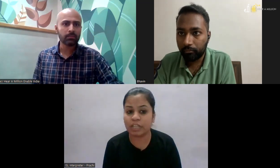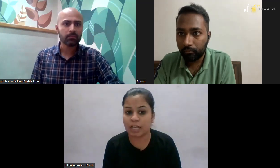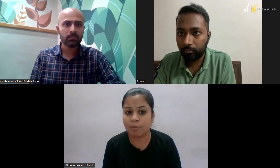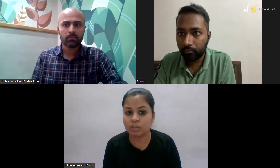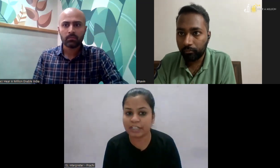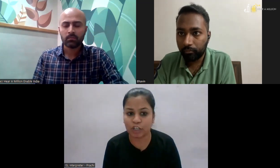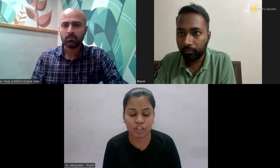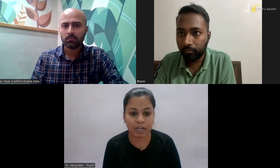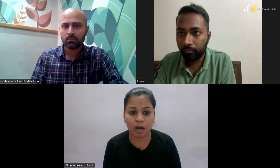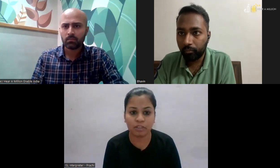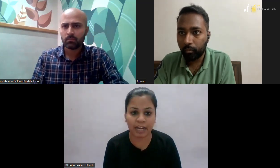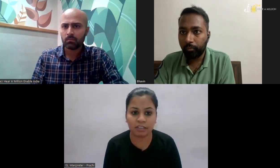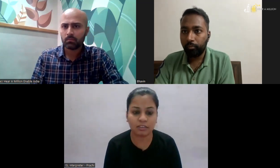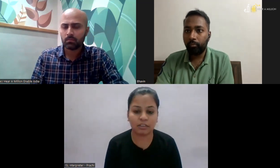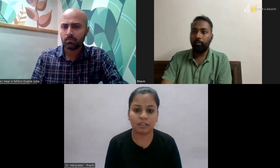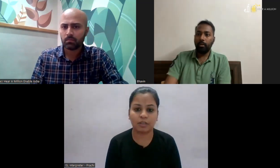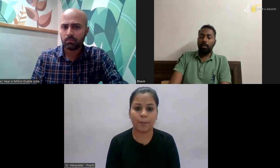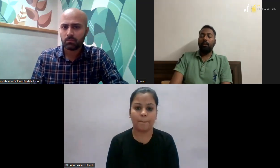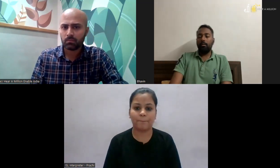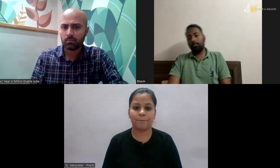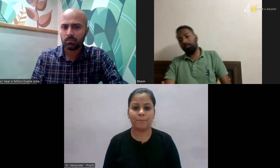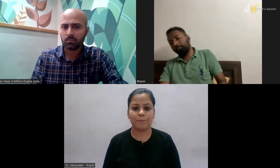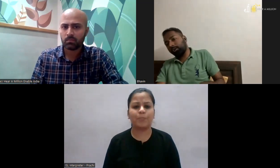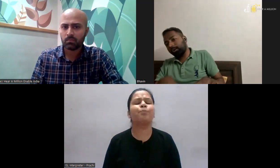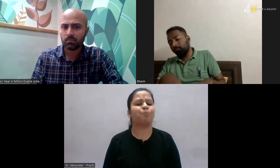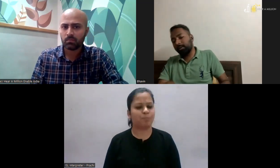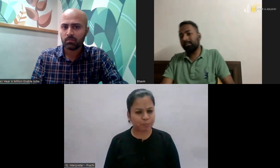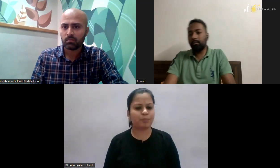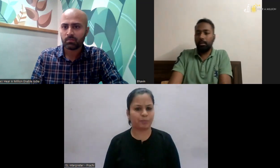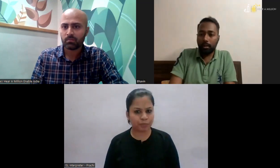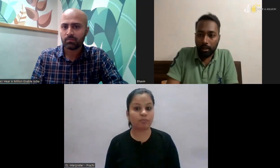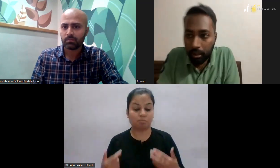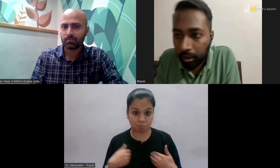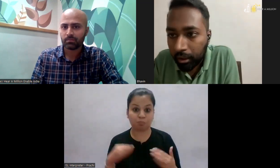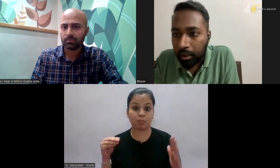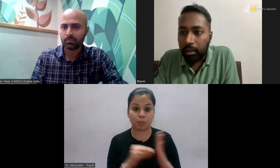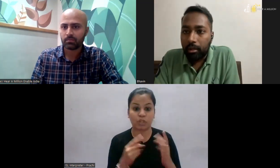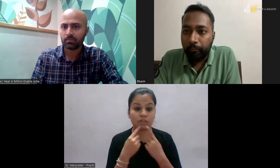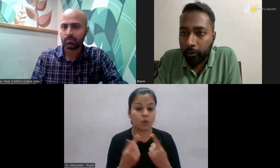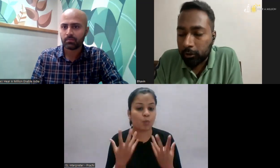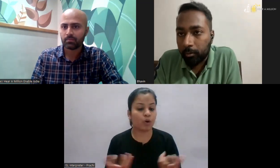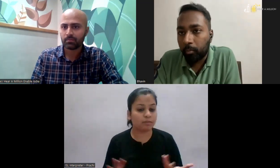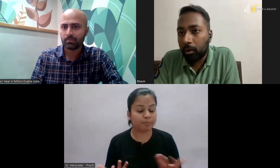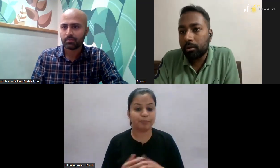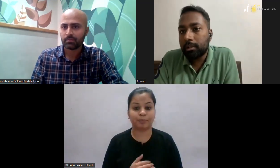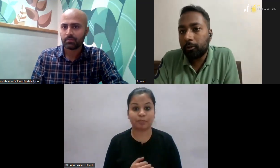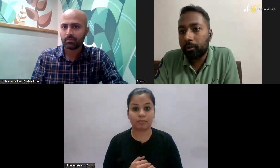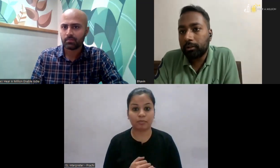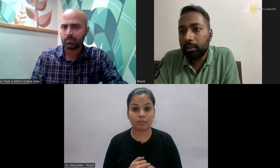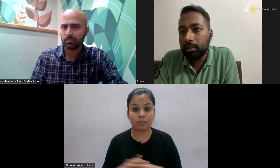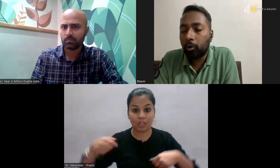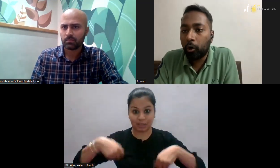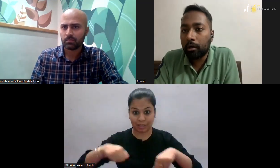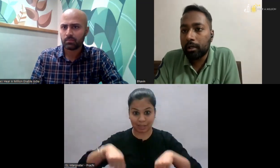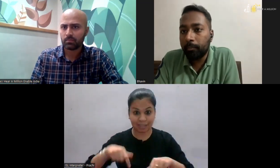What do you think about it? Can you share about that? I would like to mention that first, motor